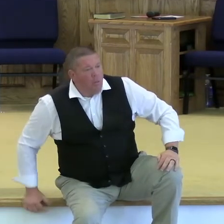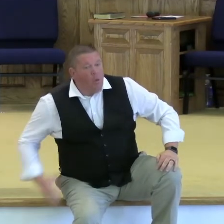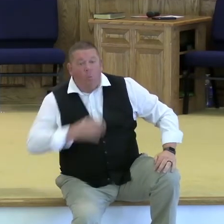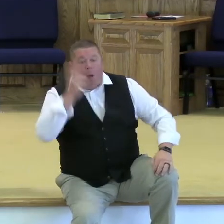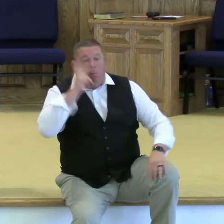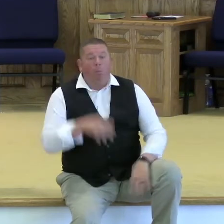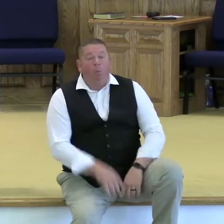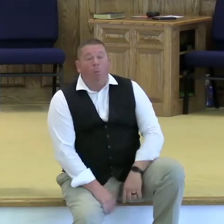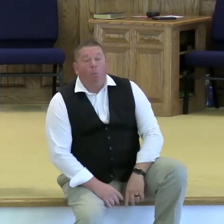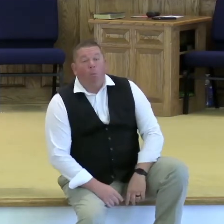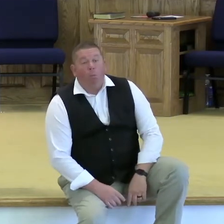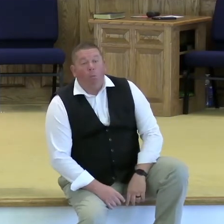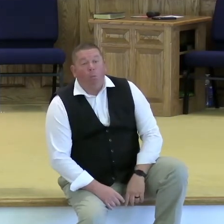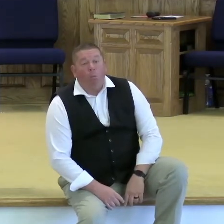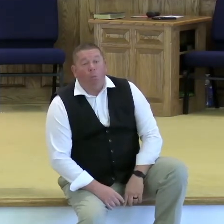the dead white people, right? White people just sit there.